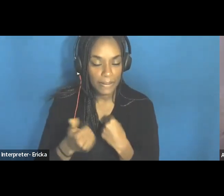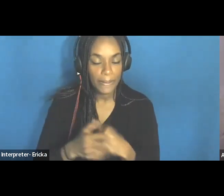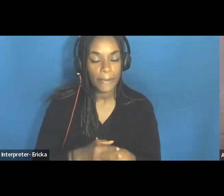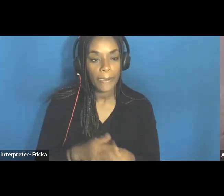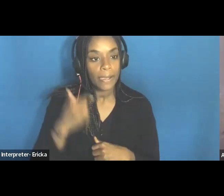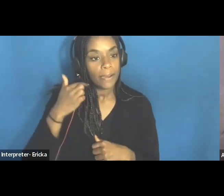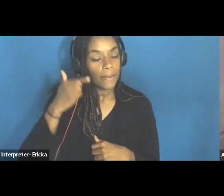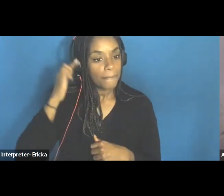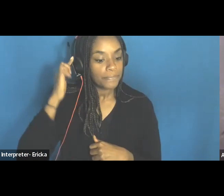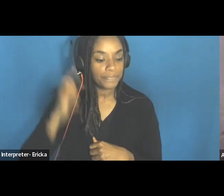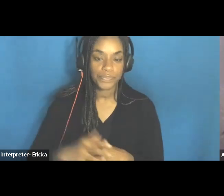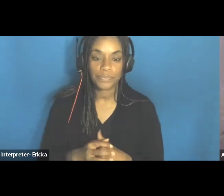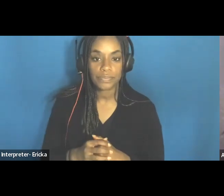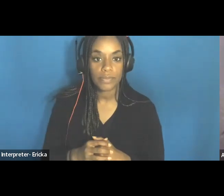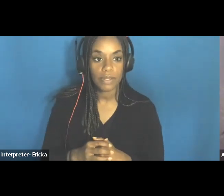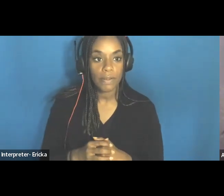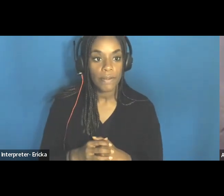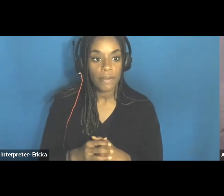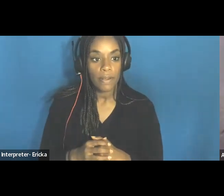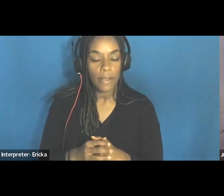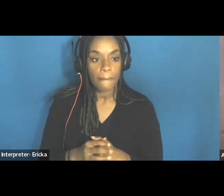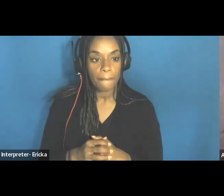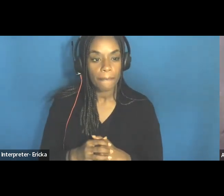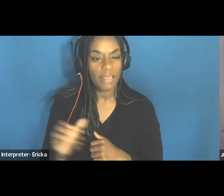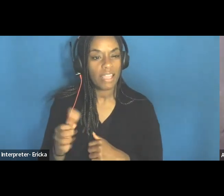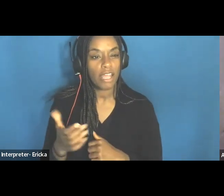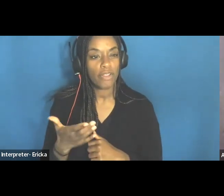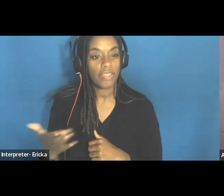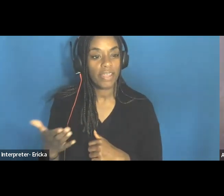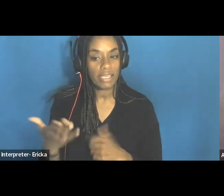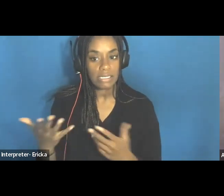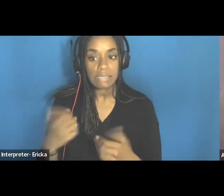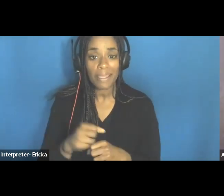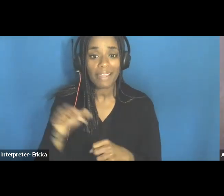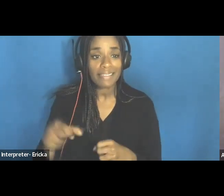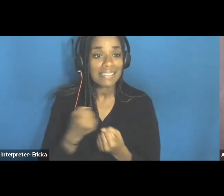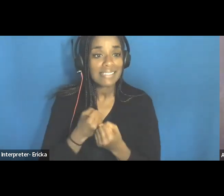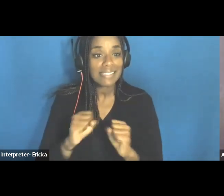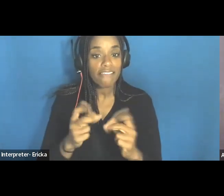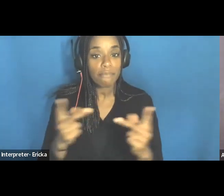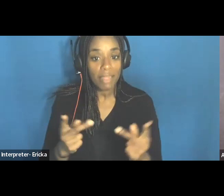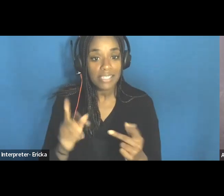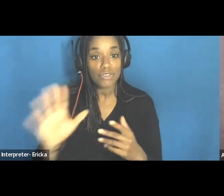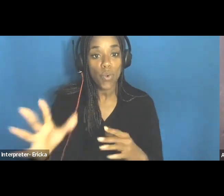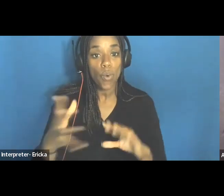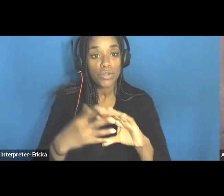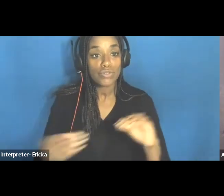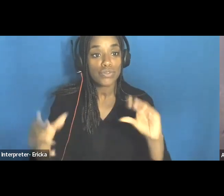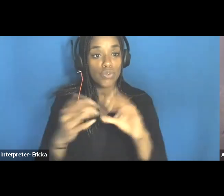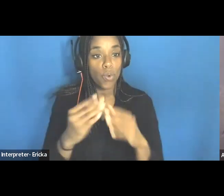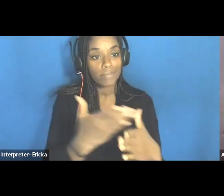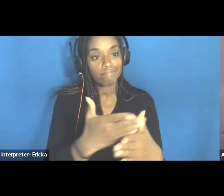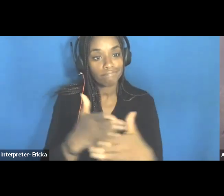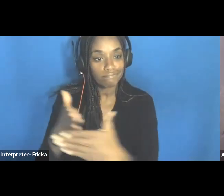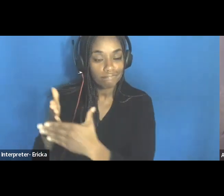Another thing we wanted to just talk about is just, again, making it a safe space for everyone to share their story in the hopes